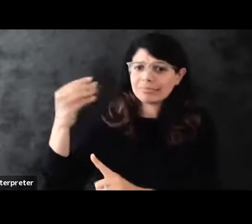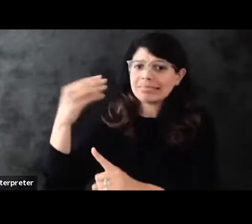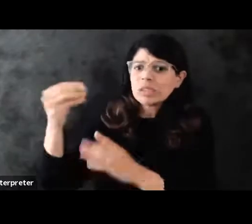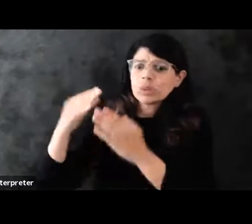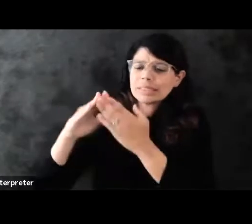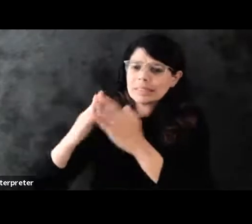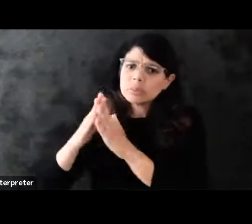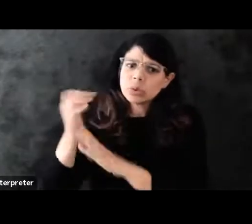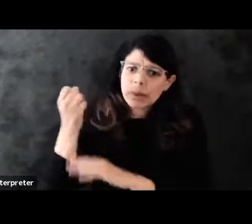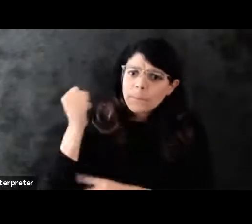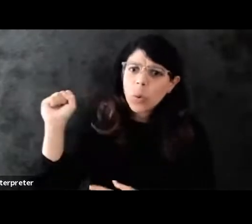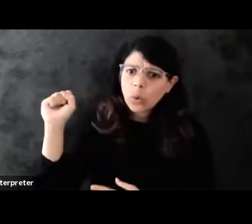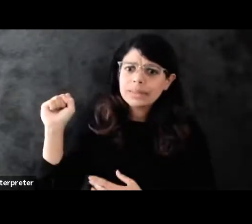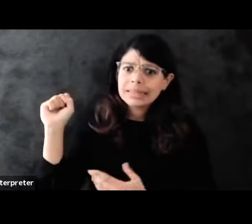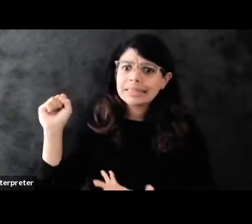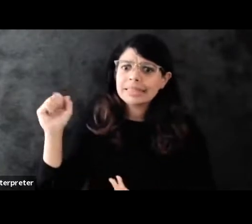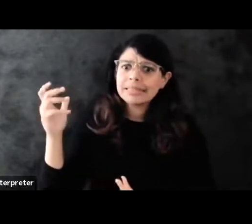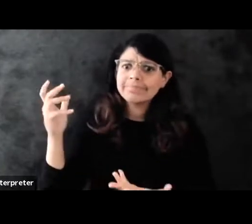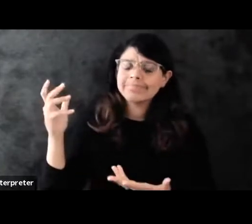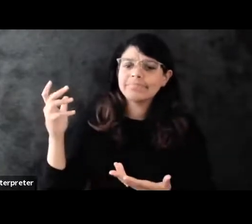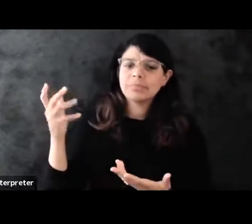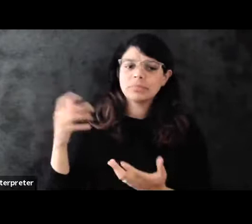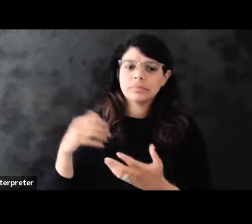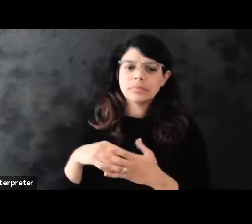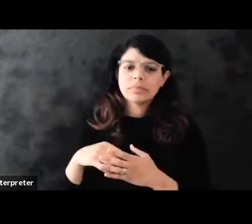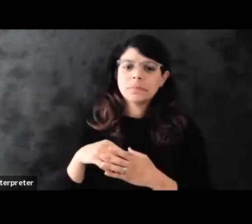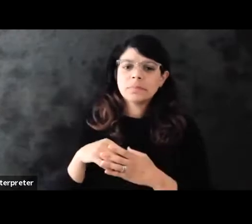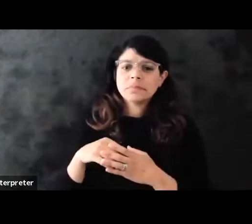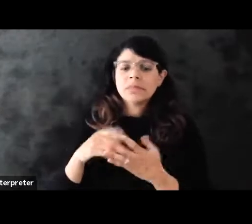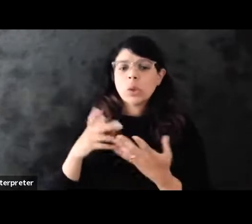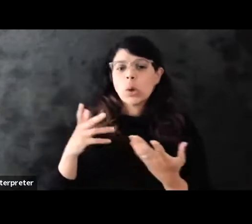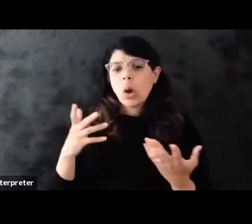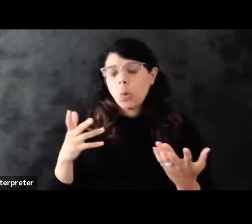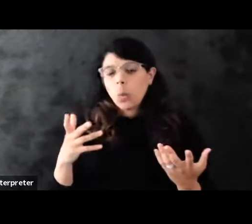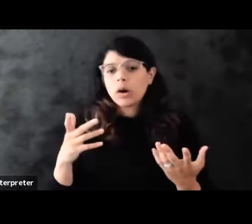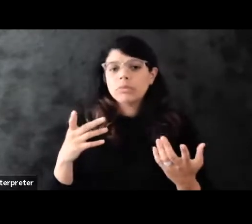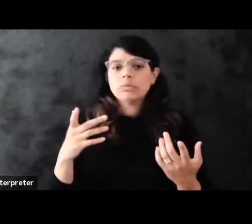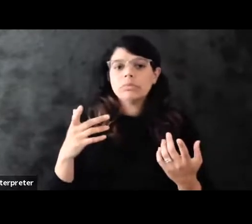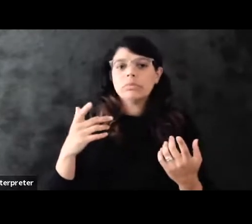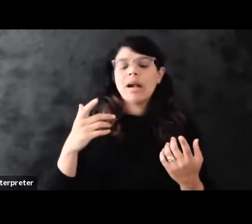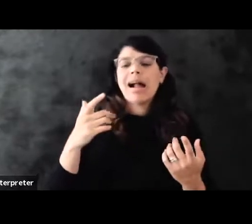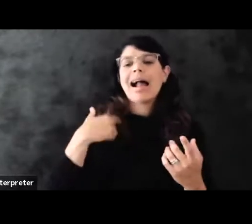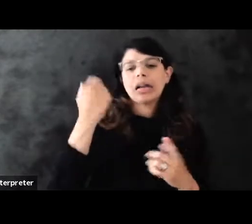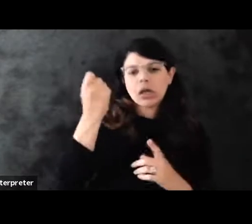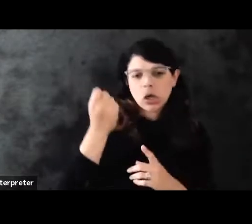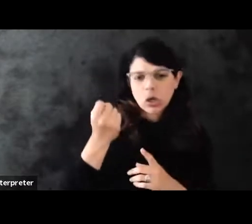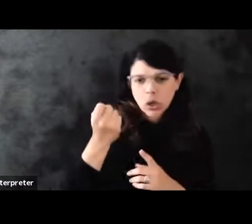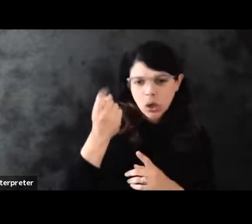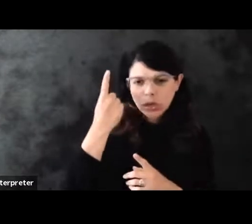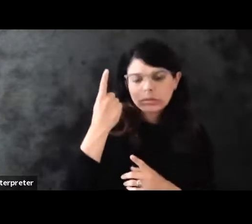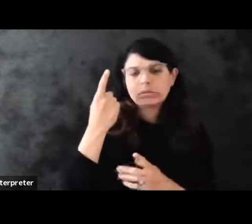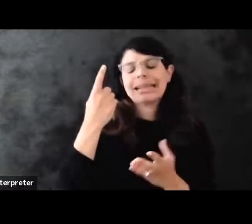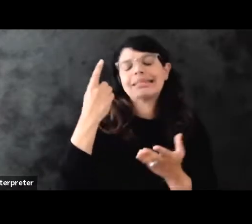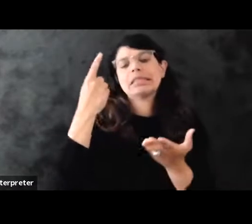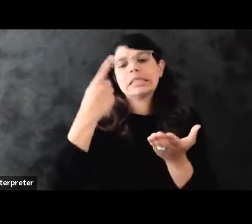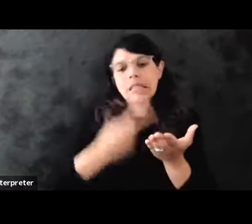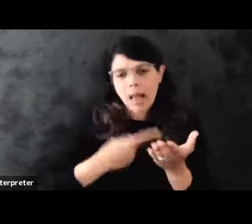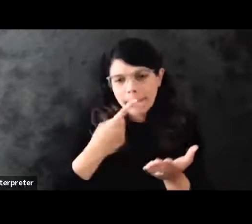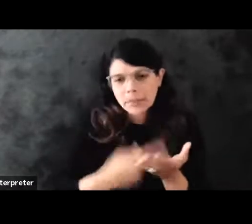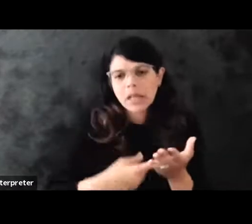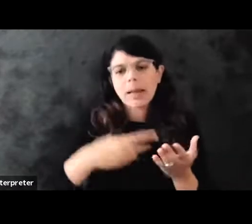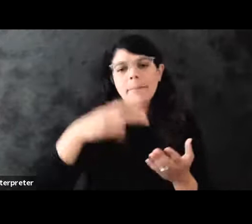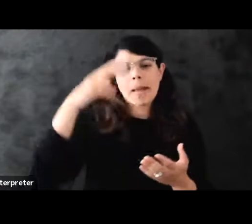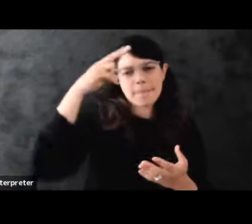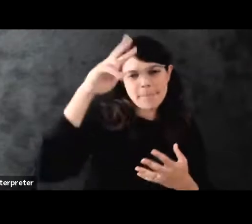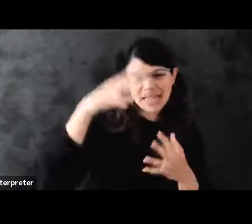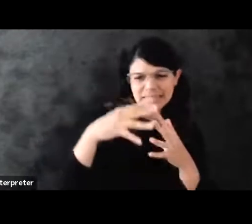understand. For example, some immigrants, Mexican immigrants, are attacked by Black kids, whatever. But that's only once in a